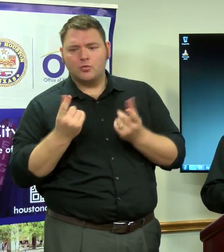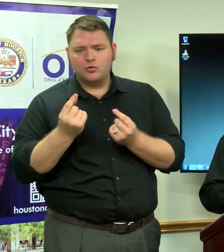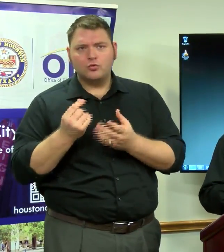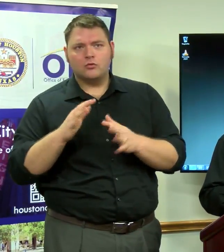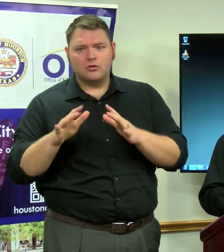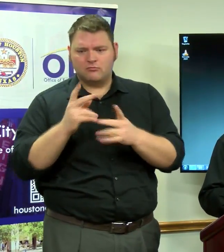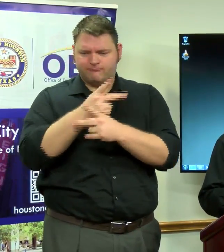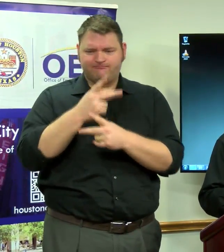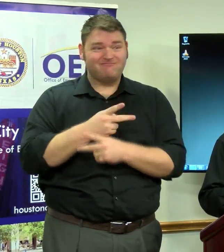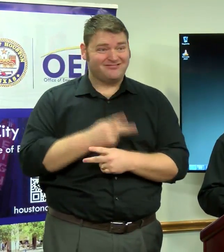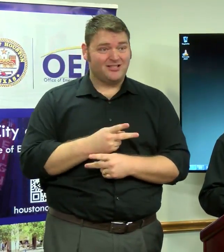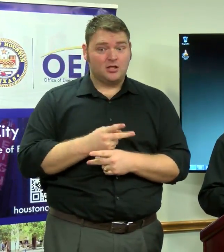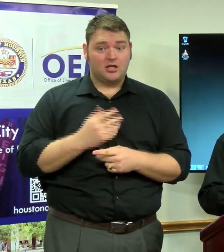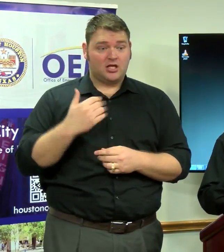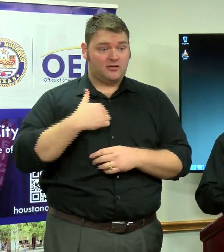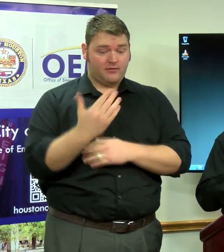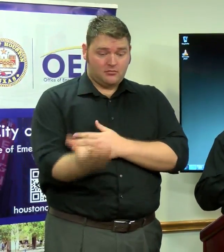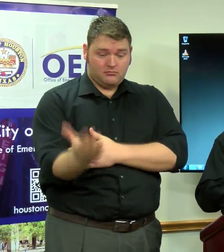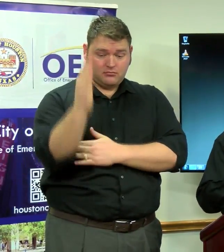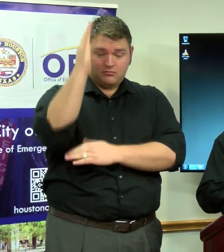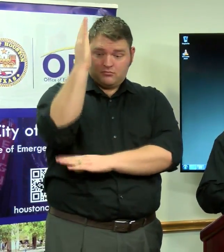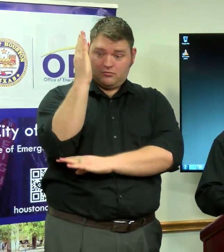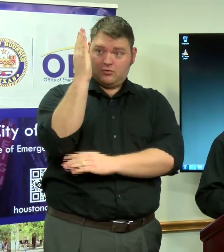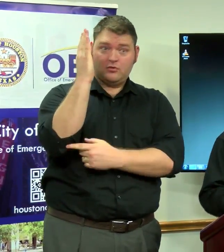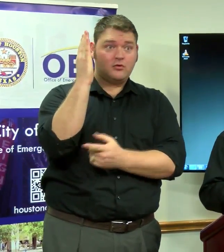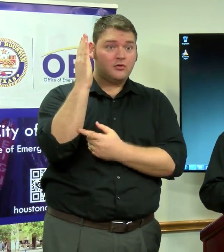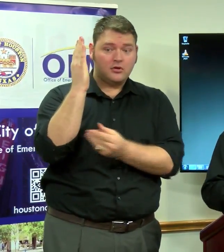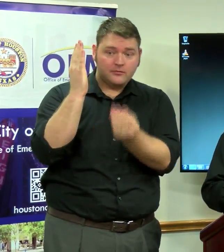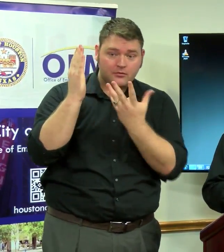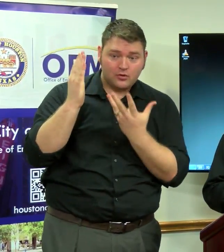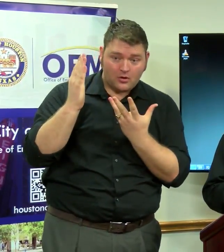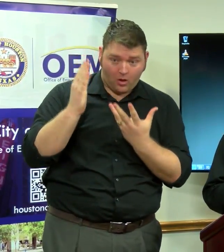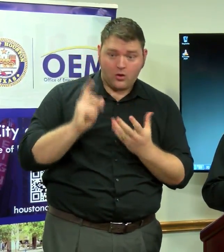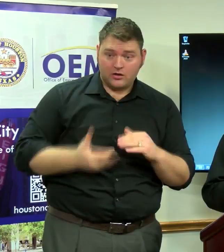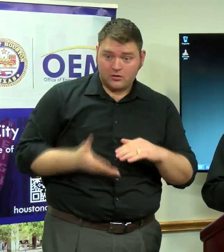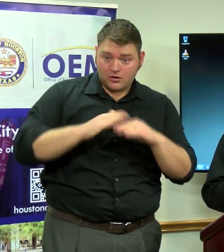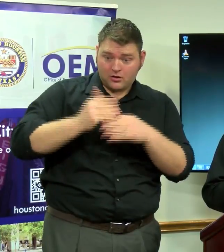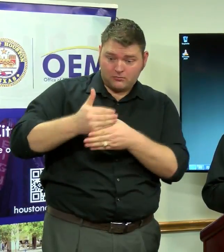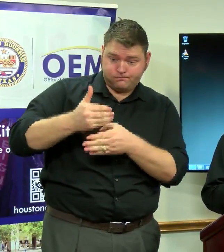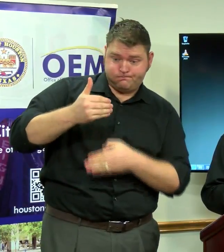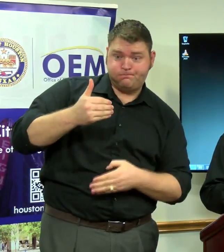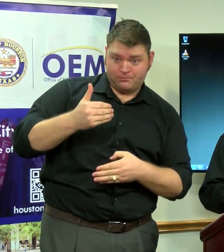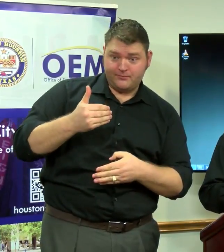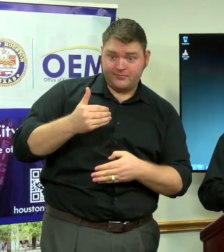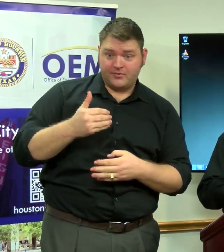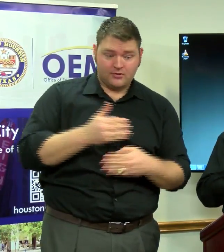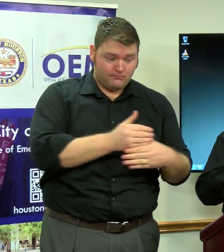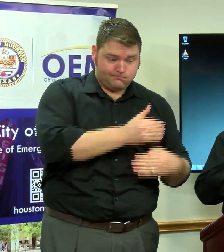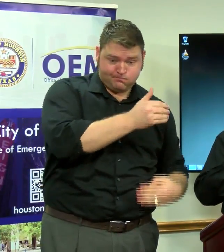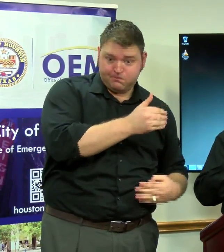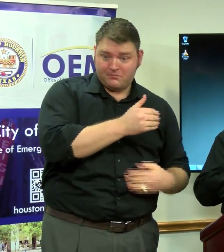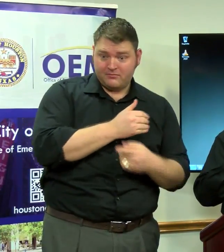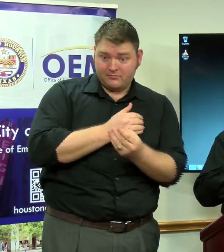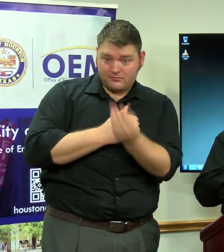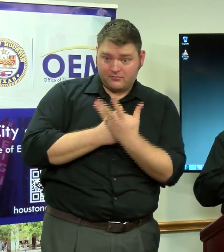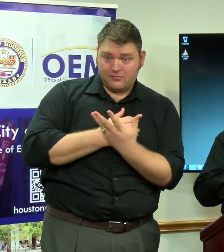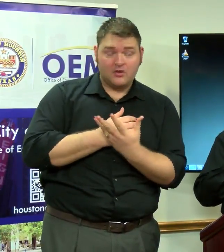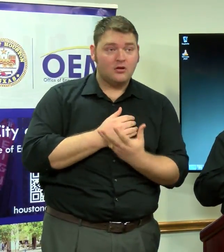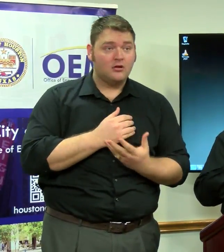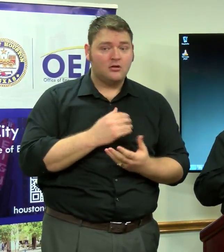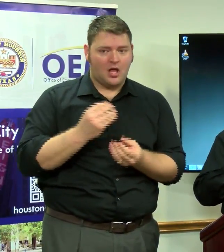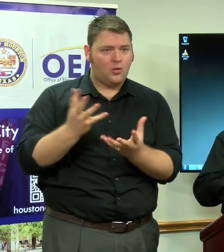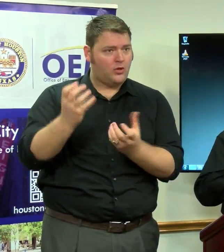I want them to tell me that they are going to increase more. And if they increase more, I want them to tell me, is that going to raise the level in